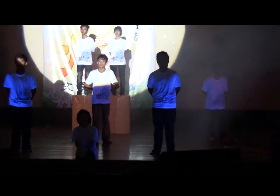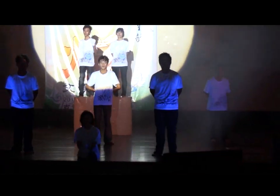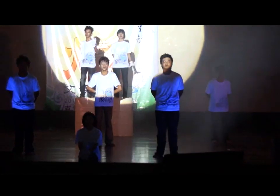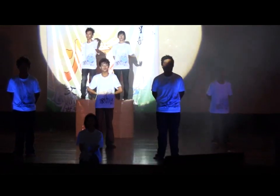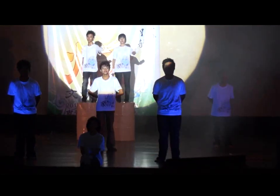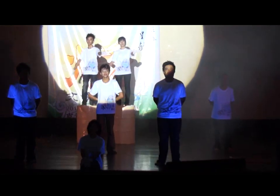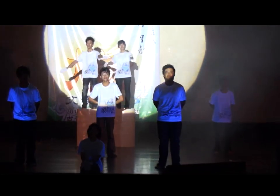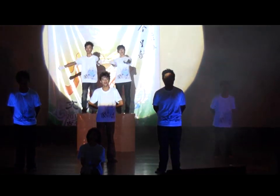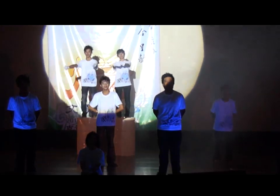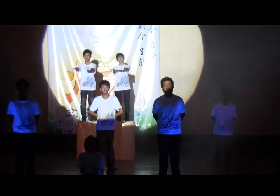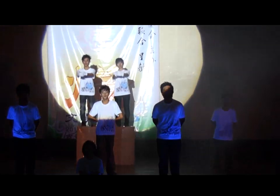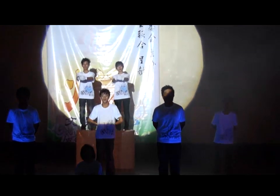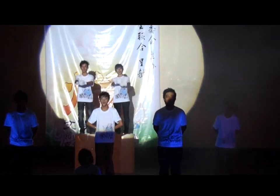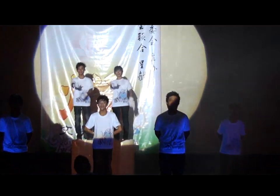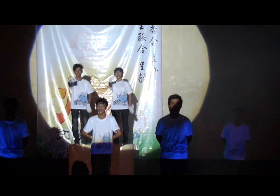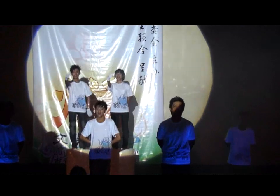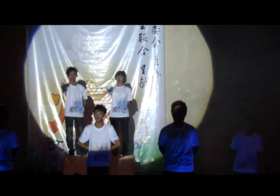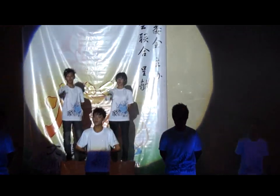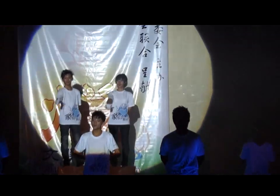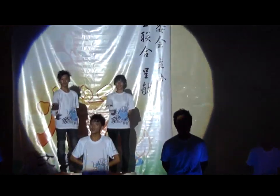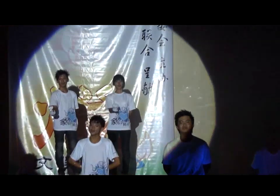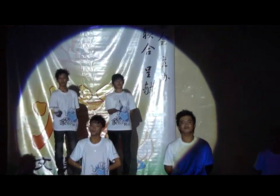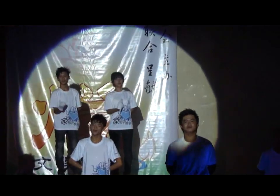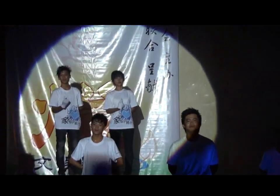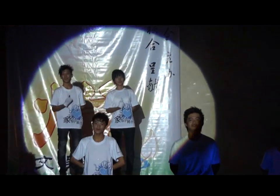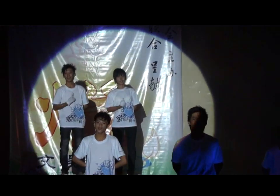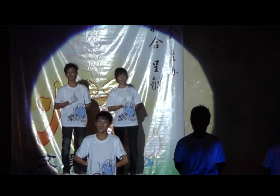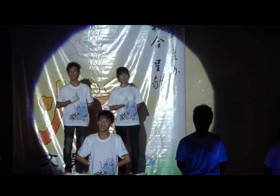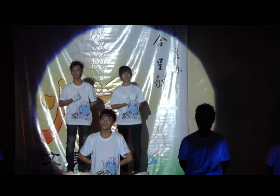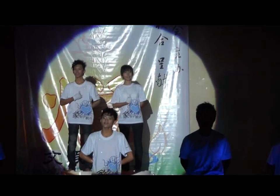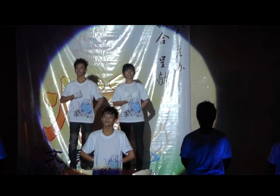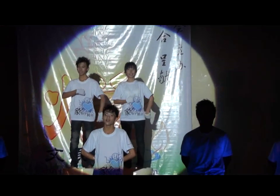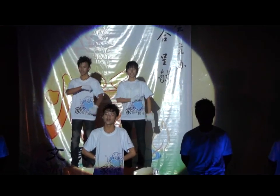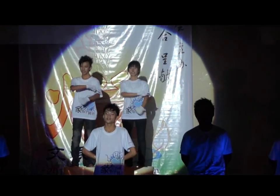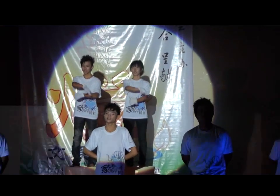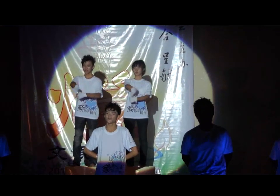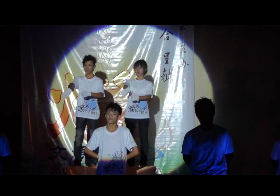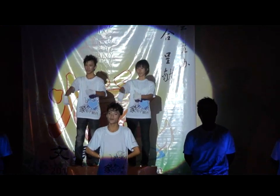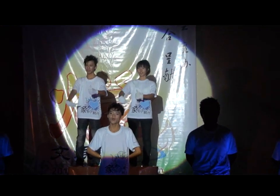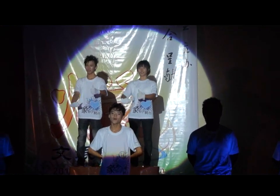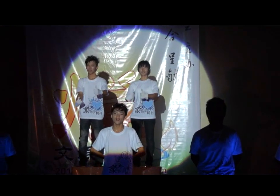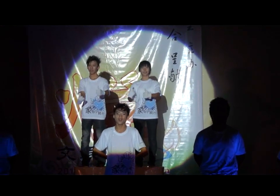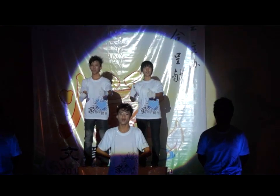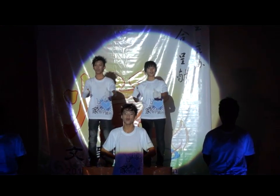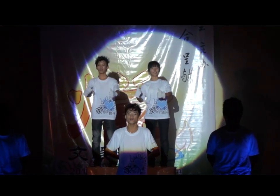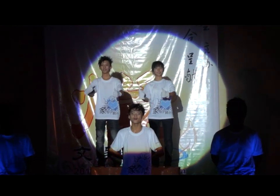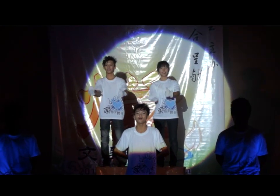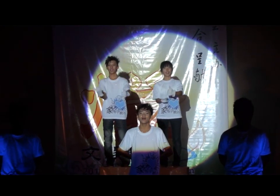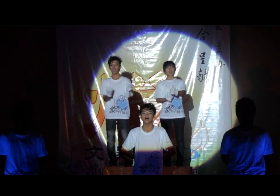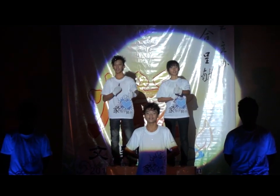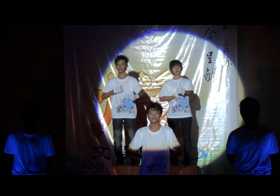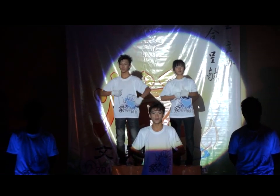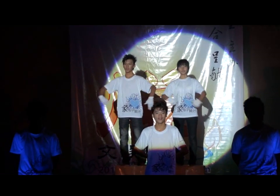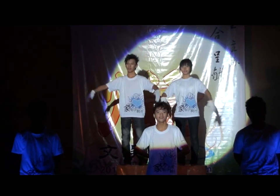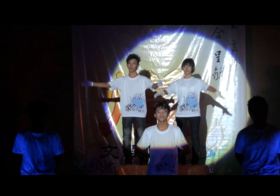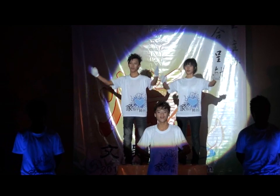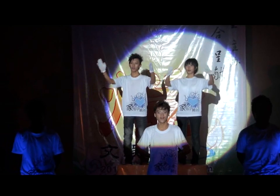Baby surrounded by a million people I So feel alone I just wanna go